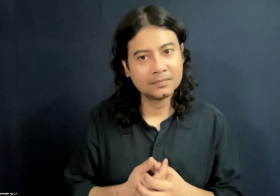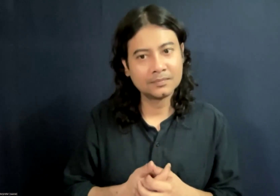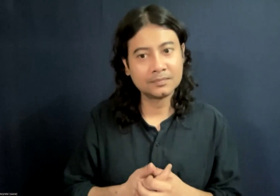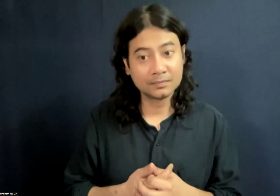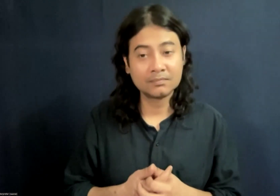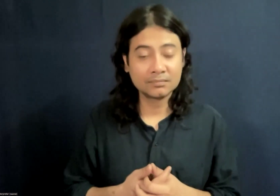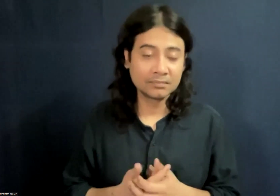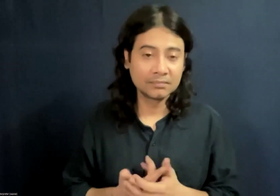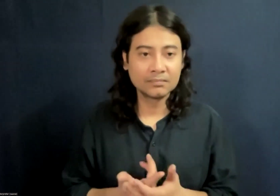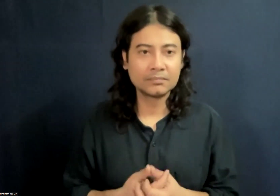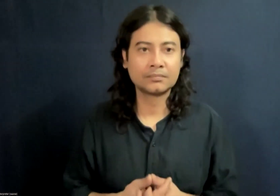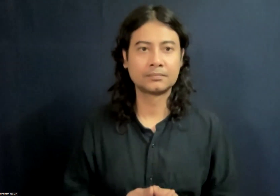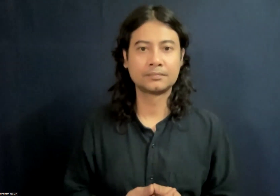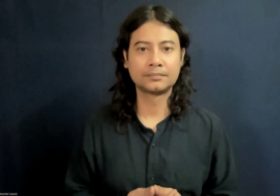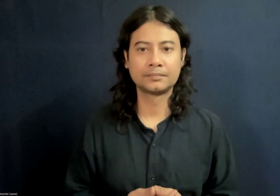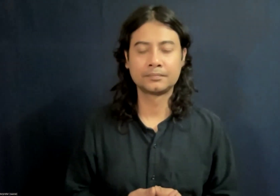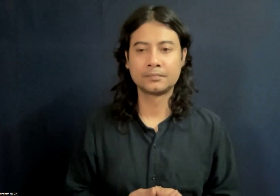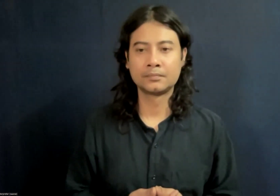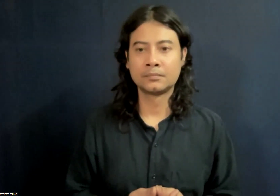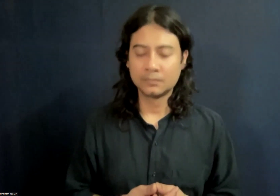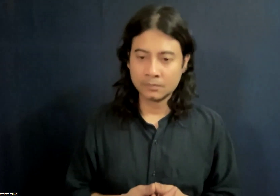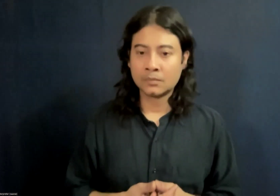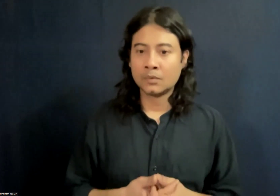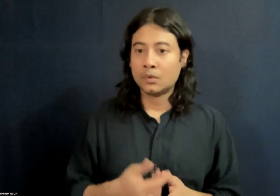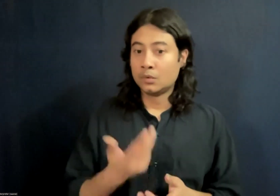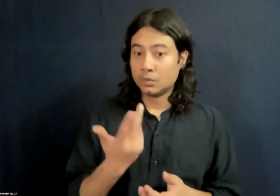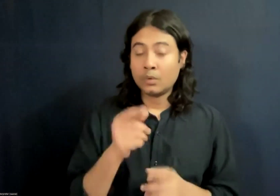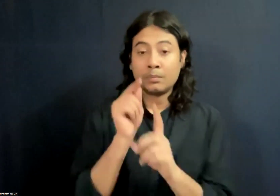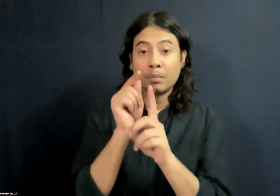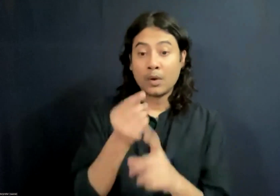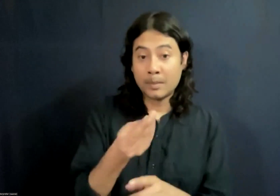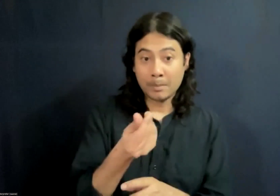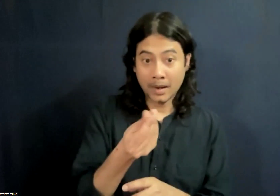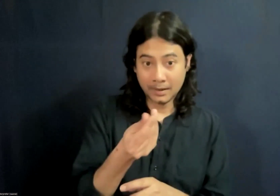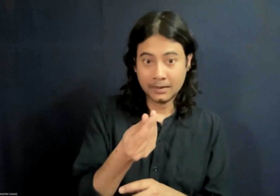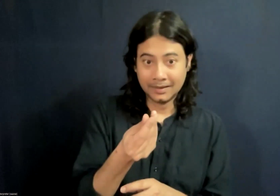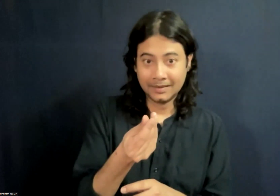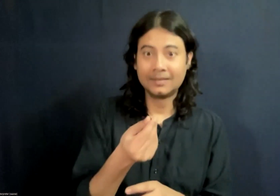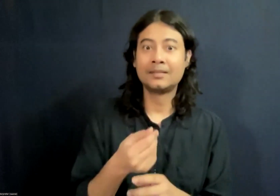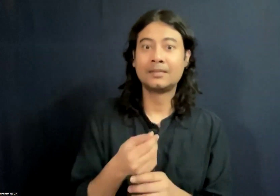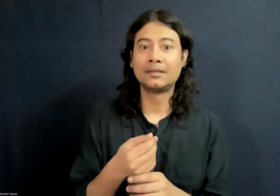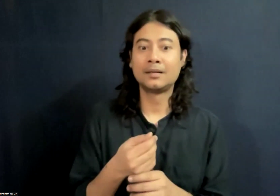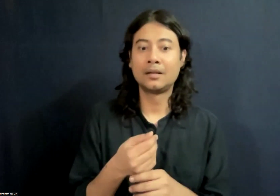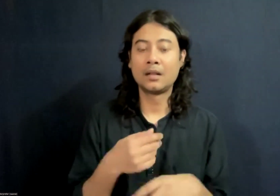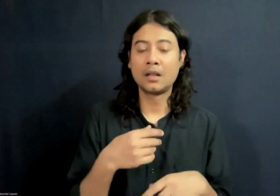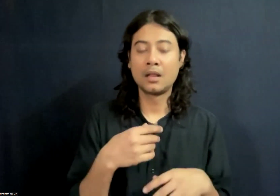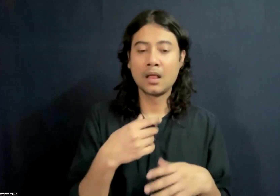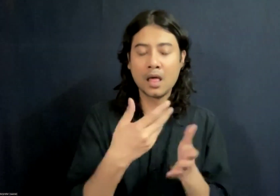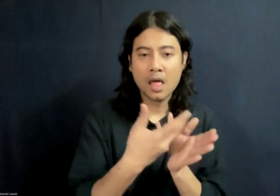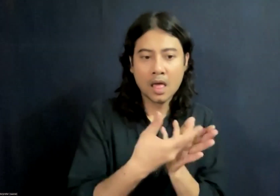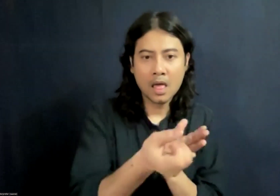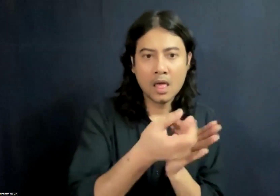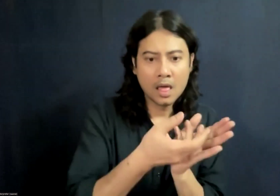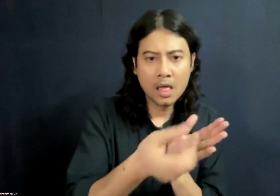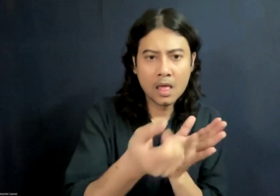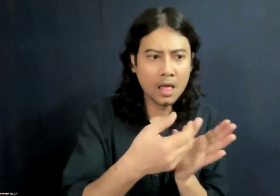Yeah. So instead of money being going in some bad uh, for going for a